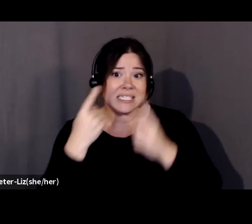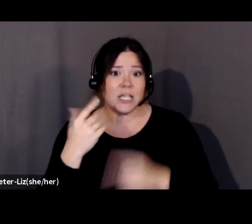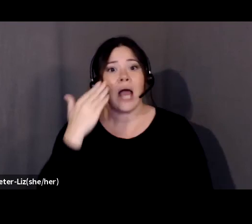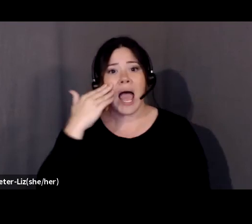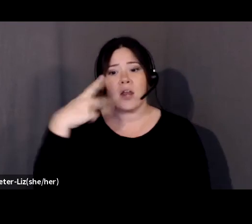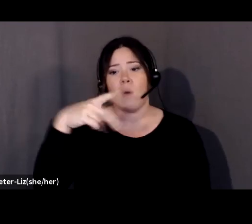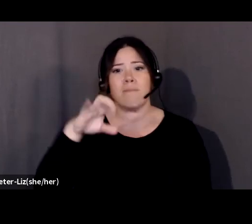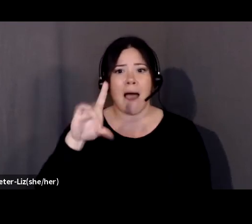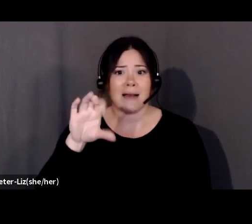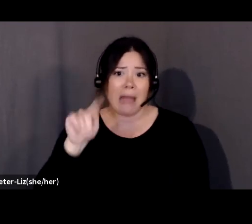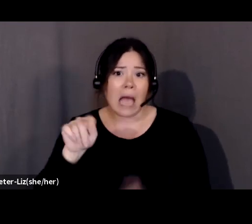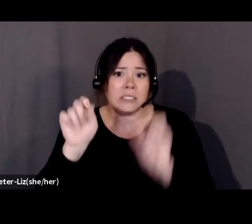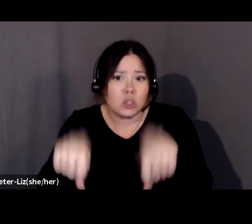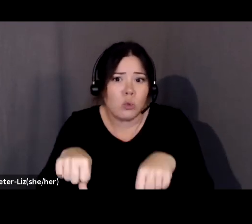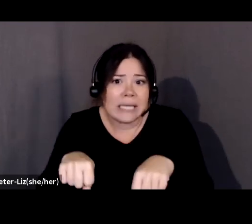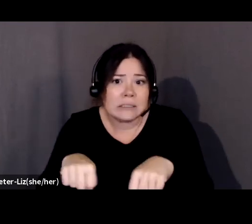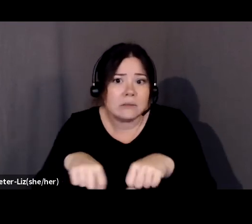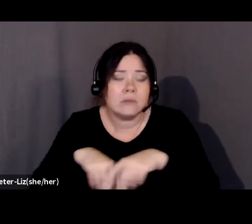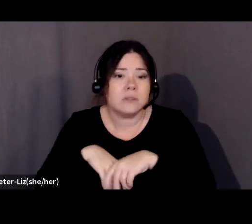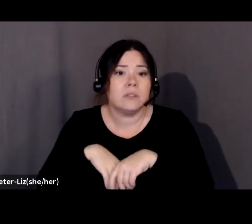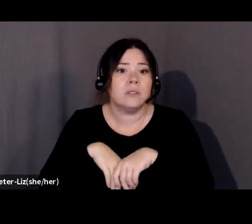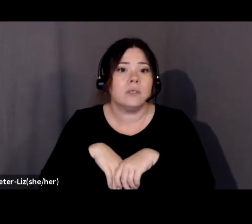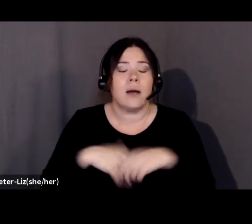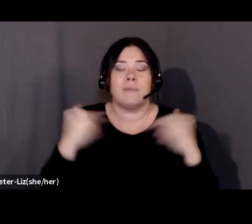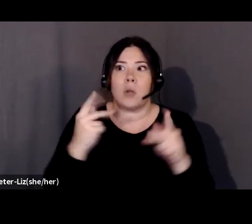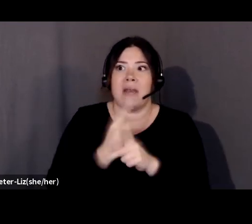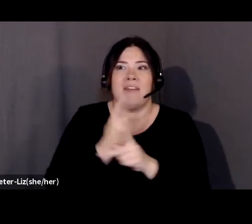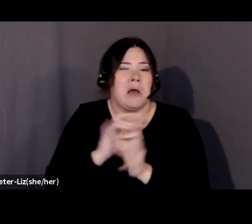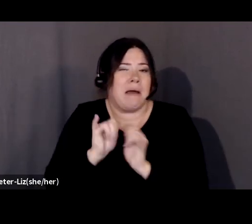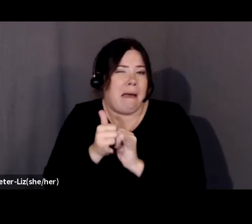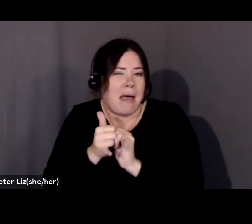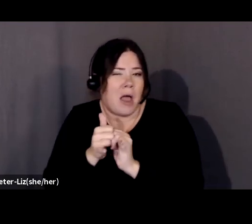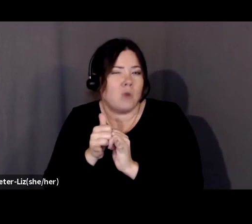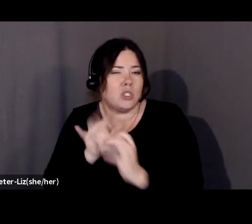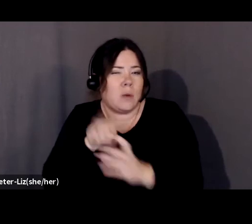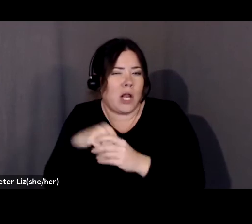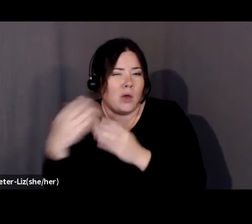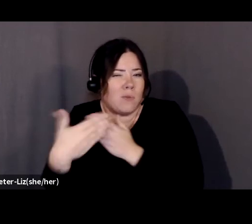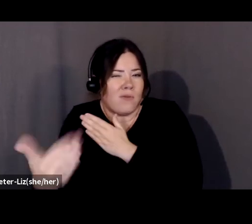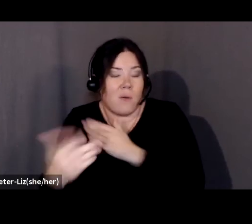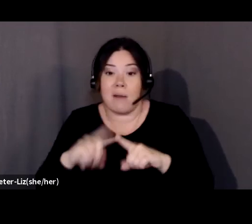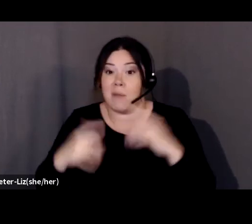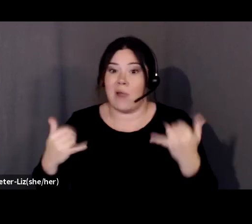it, and I am trying to figure out how to possibly do that moving forward. But right now we do not.